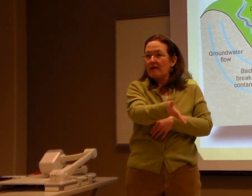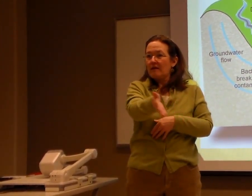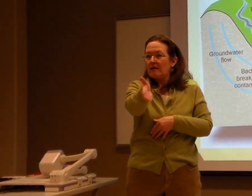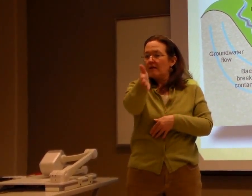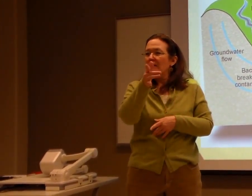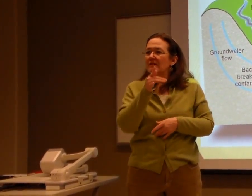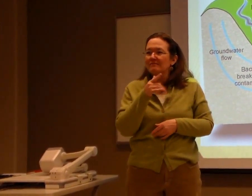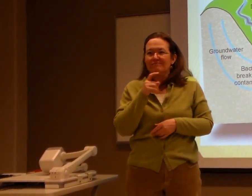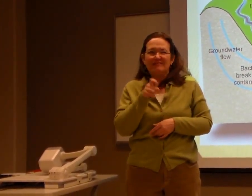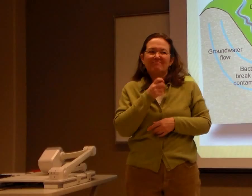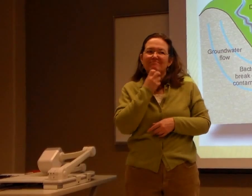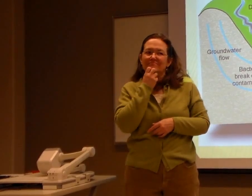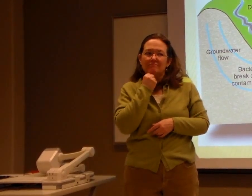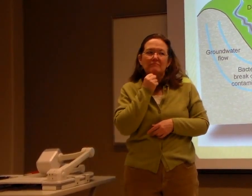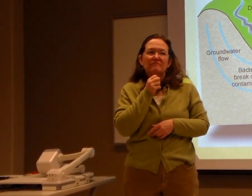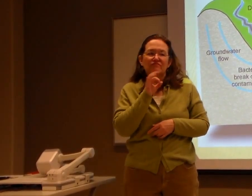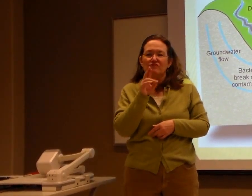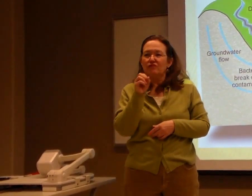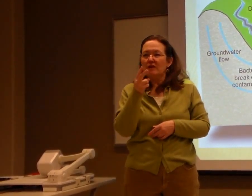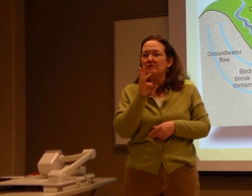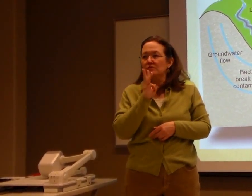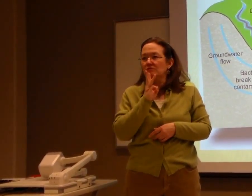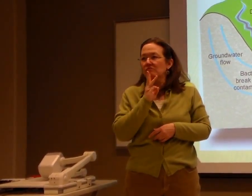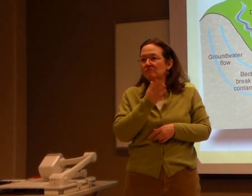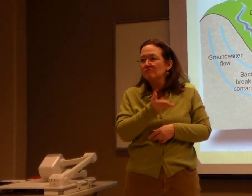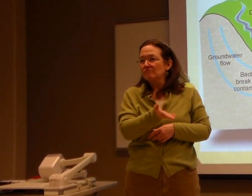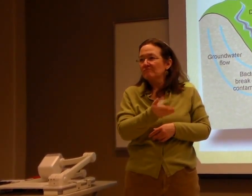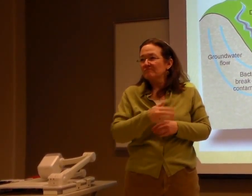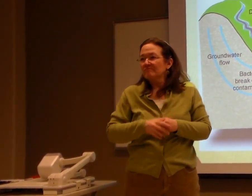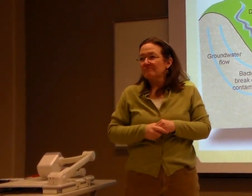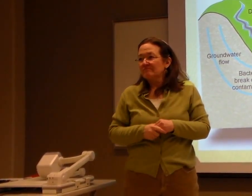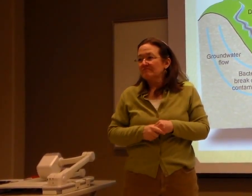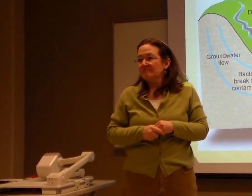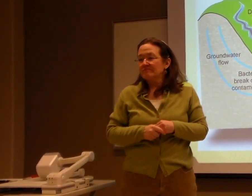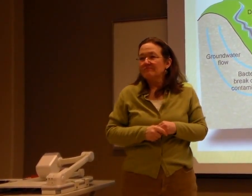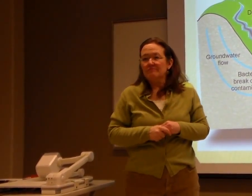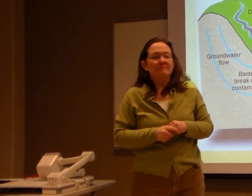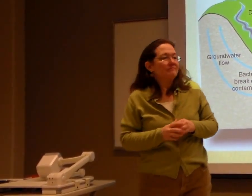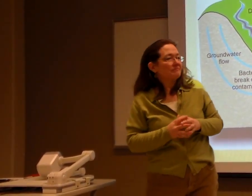But this natural purification process is very important.